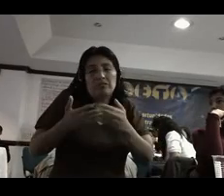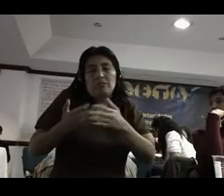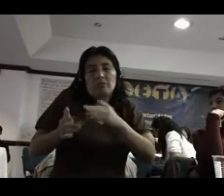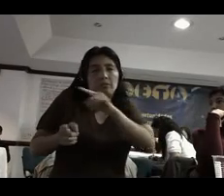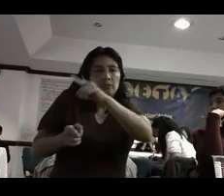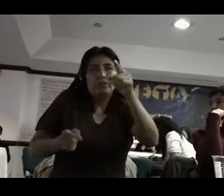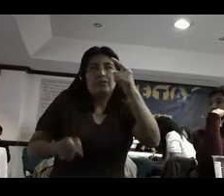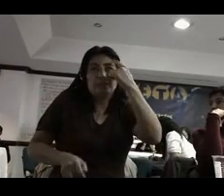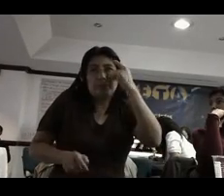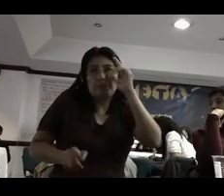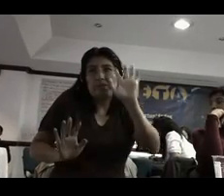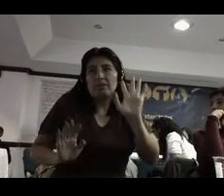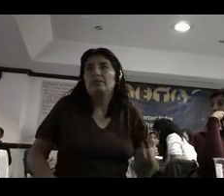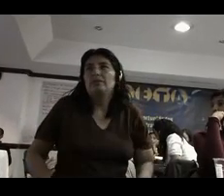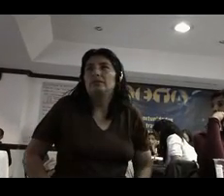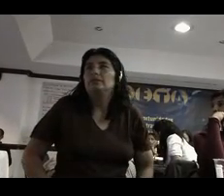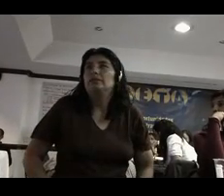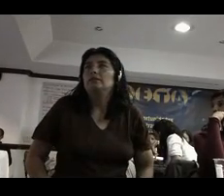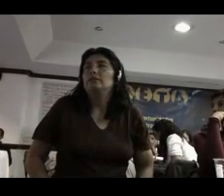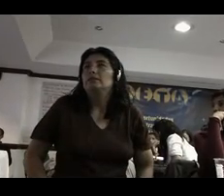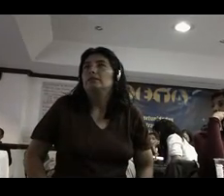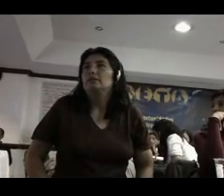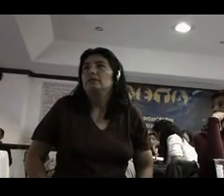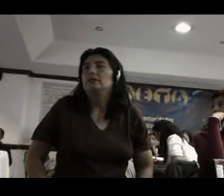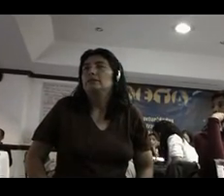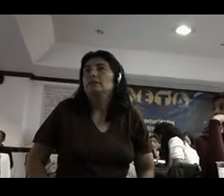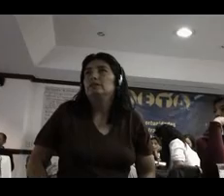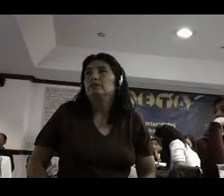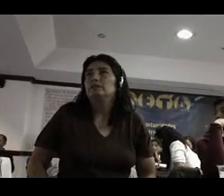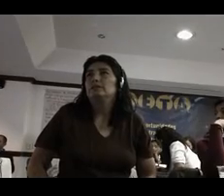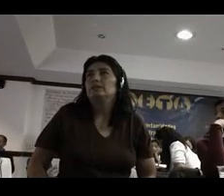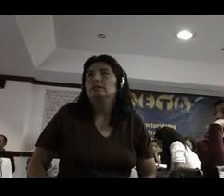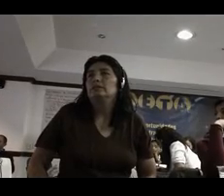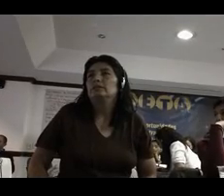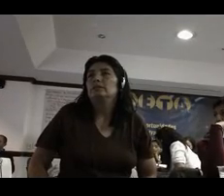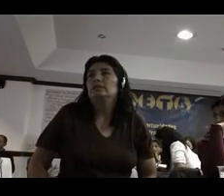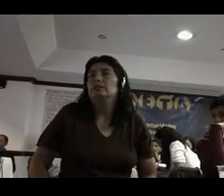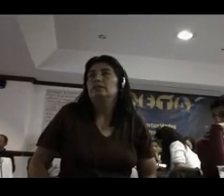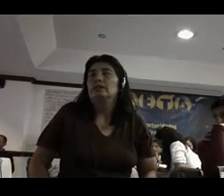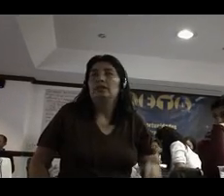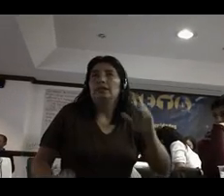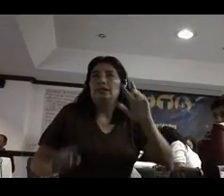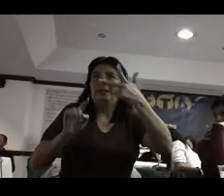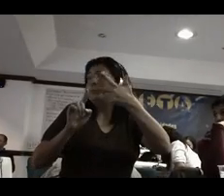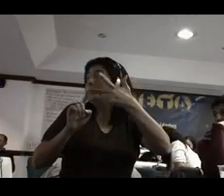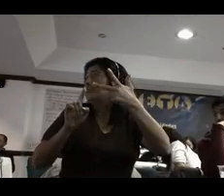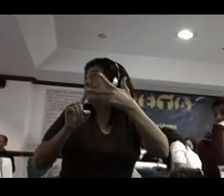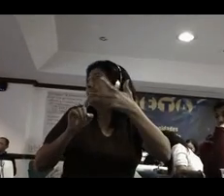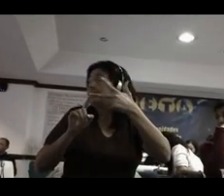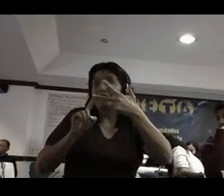want to propose that third option, okay? And it's what I call collaborative action